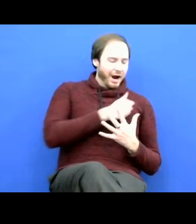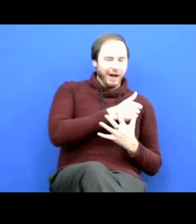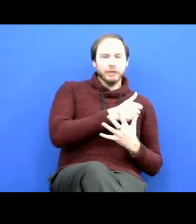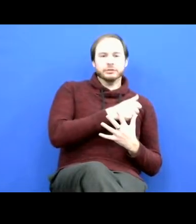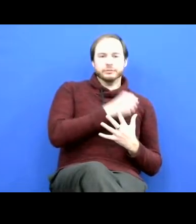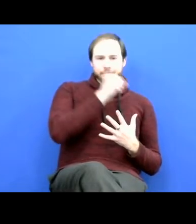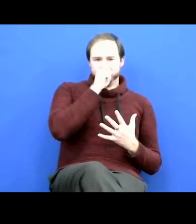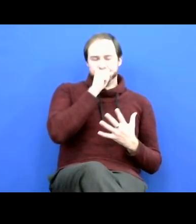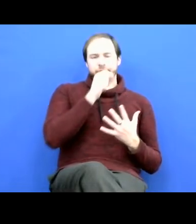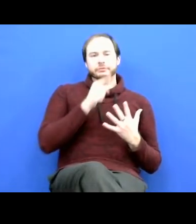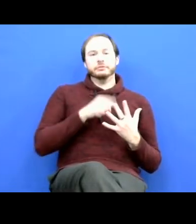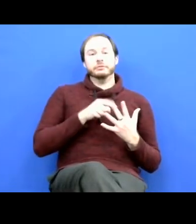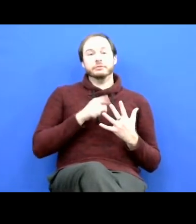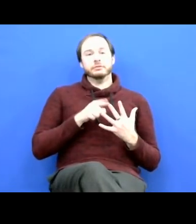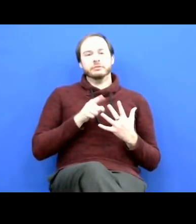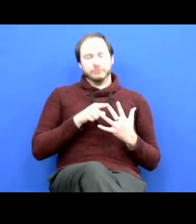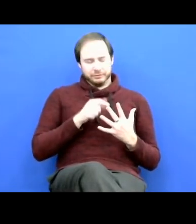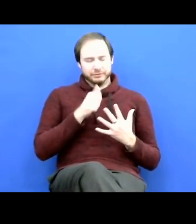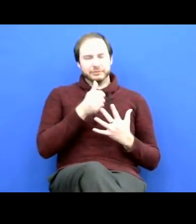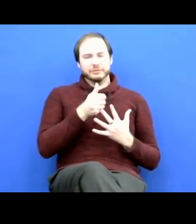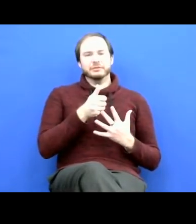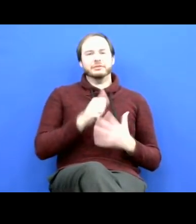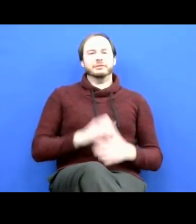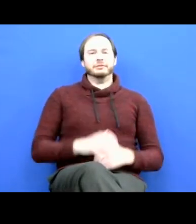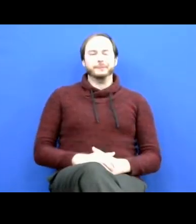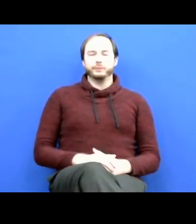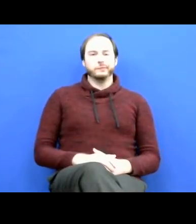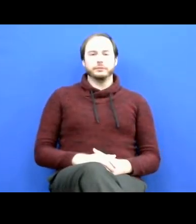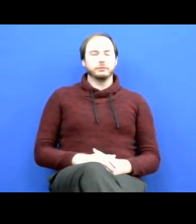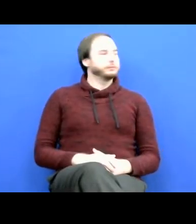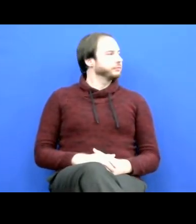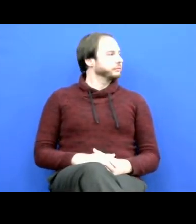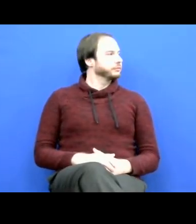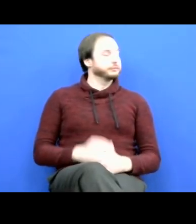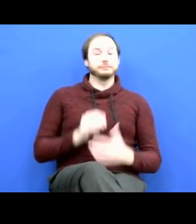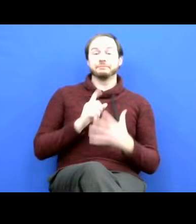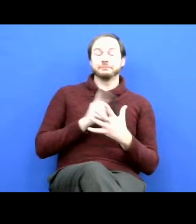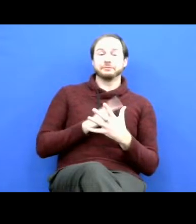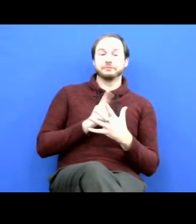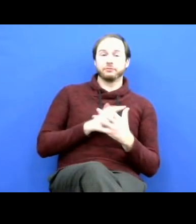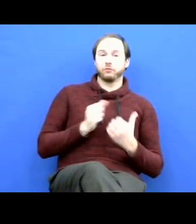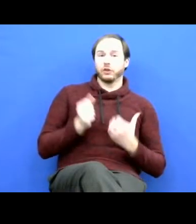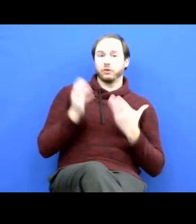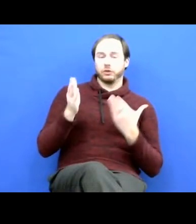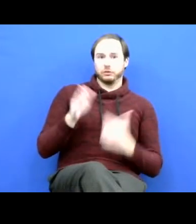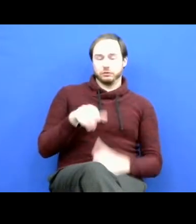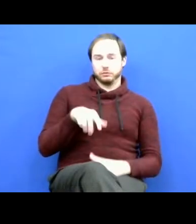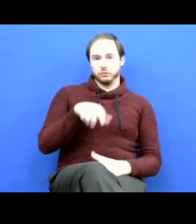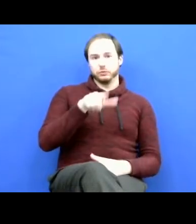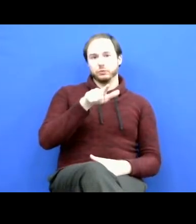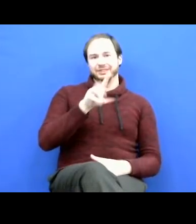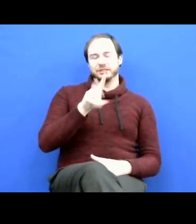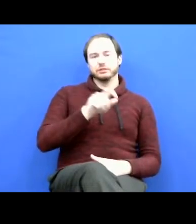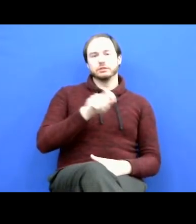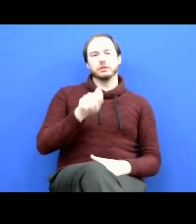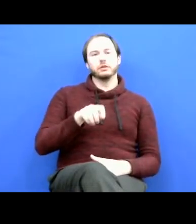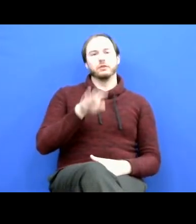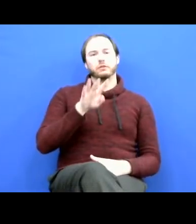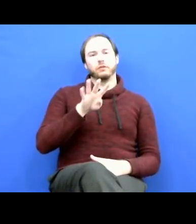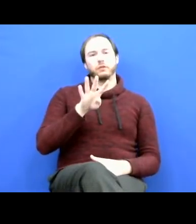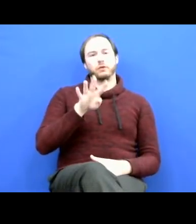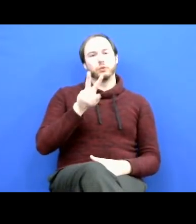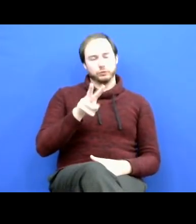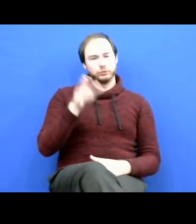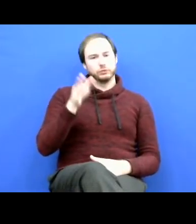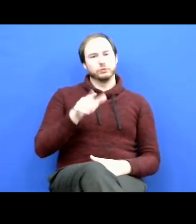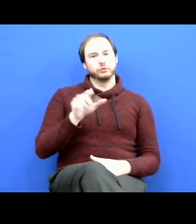Belanca. Aye. Supervisor Schultz. Aye. Mr. Supervisor and fellow board members, I have resolution number